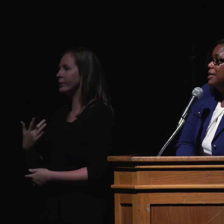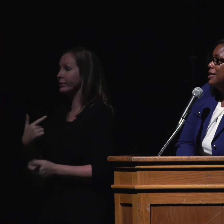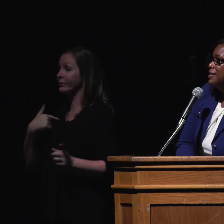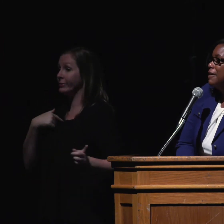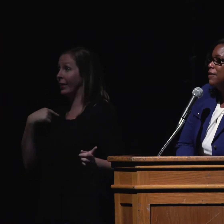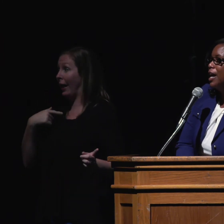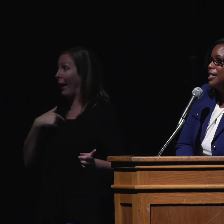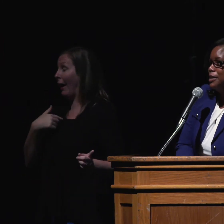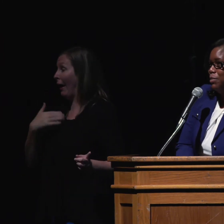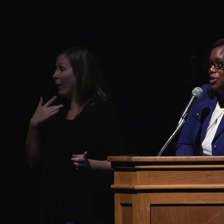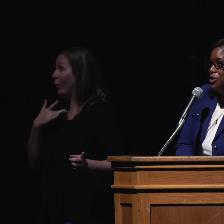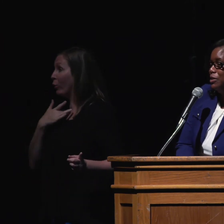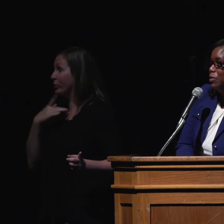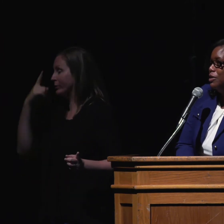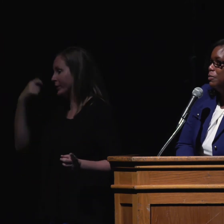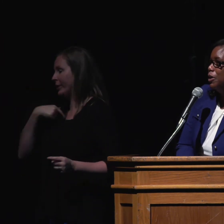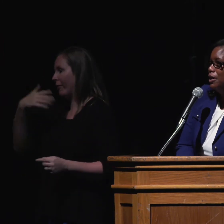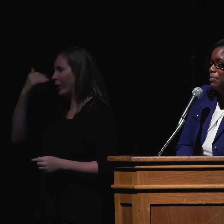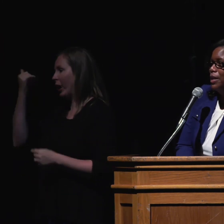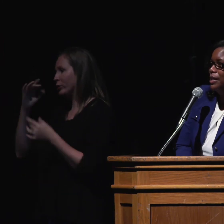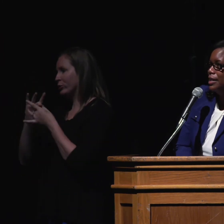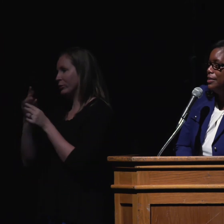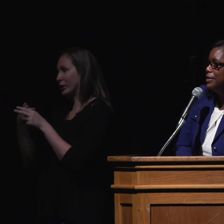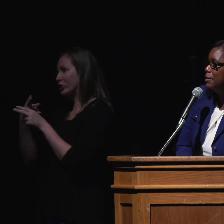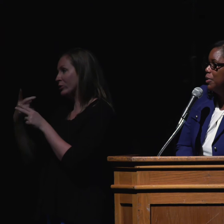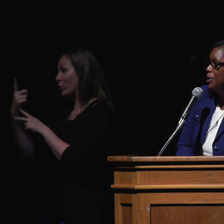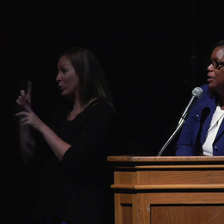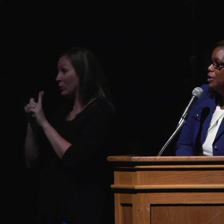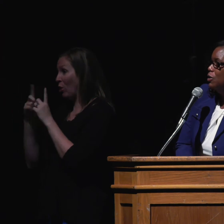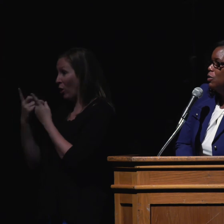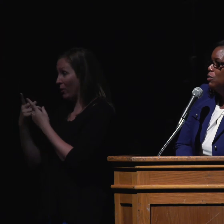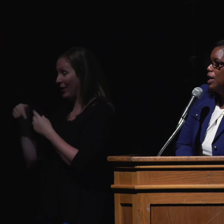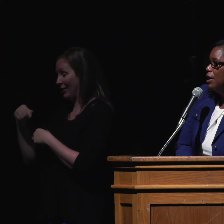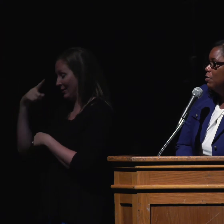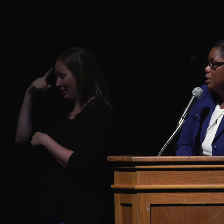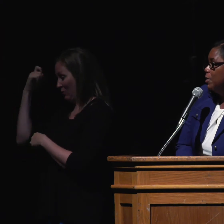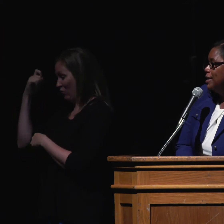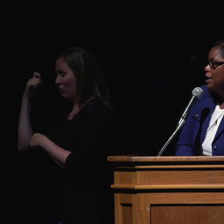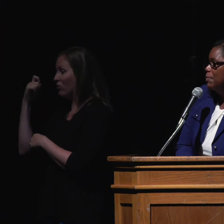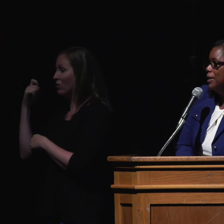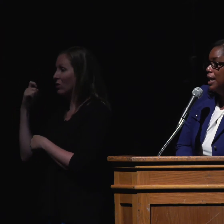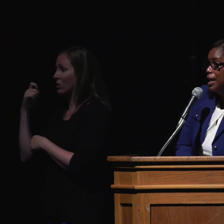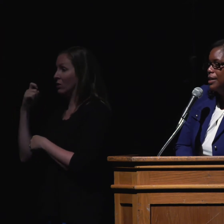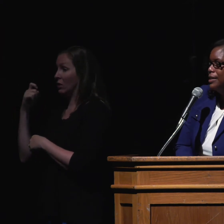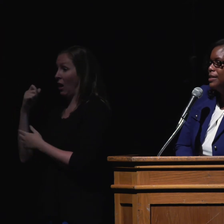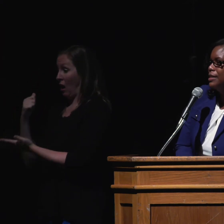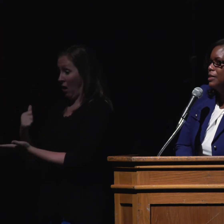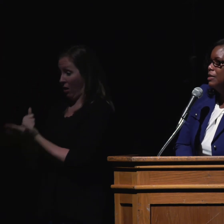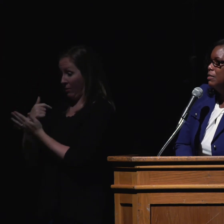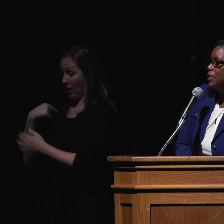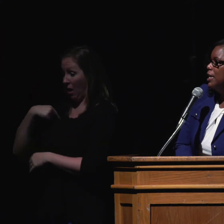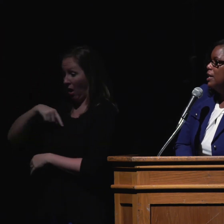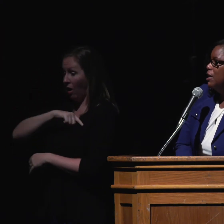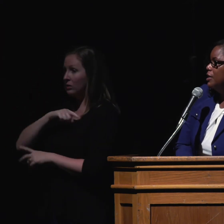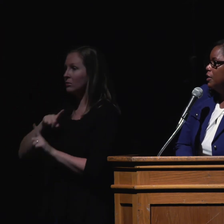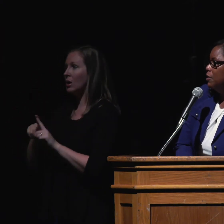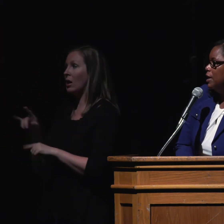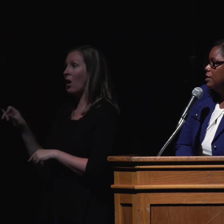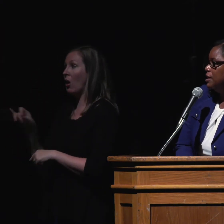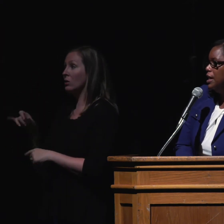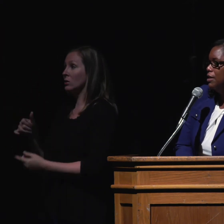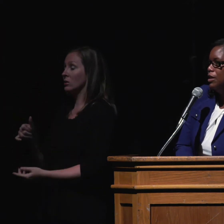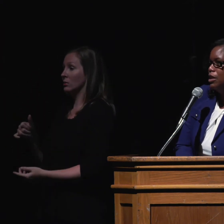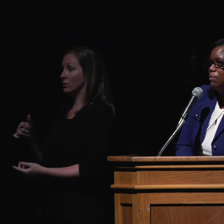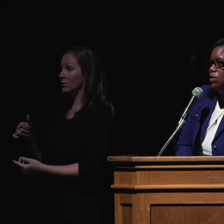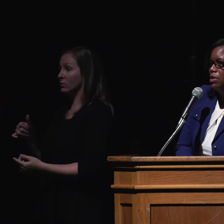oops, because I forgot to mention one department this summer who not only was helping us, but they also